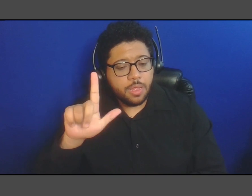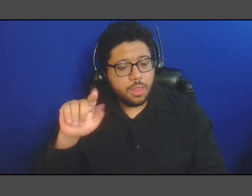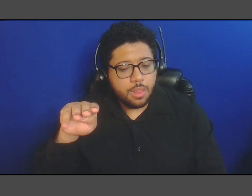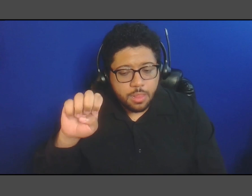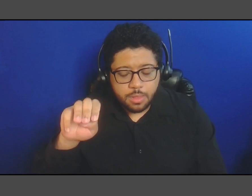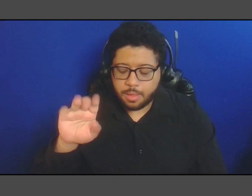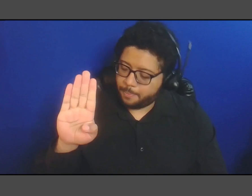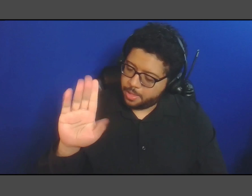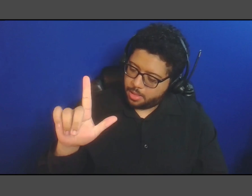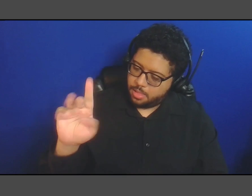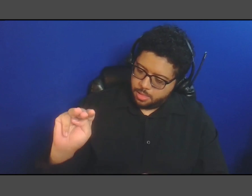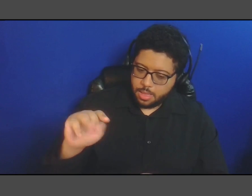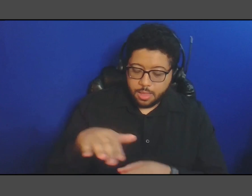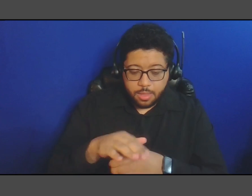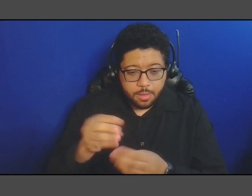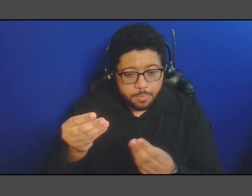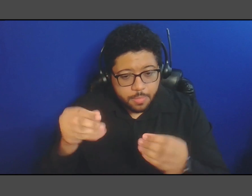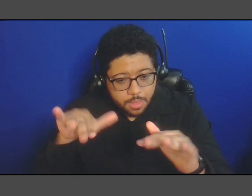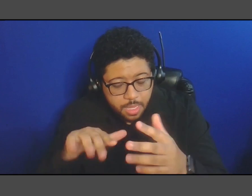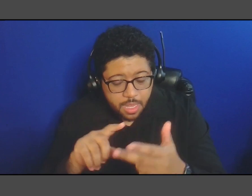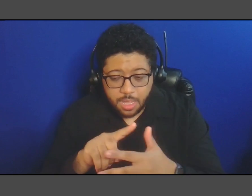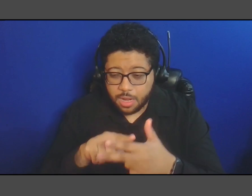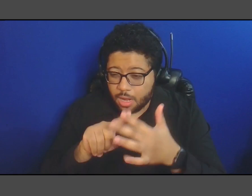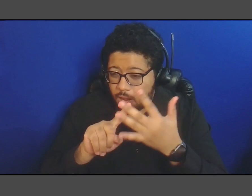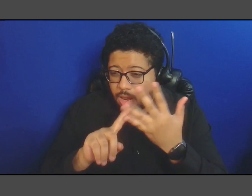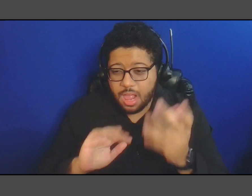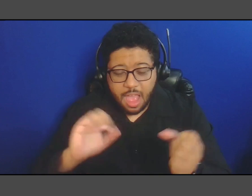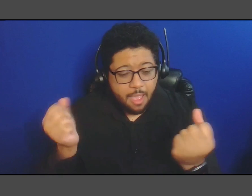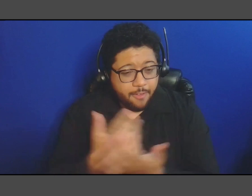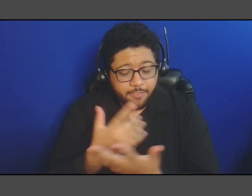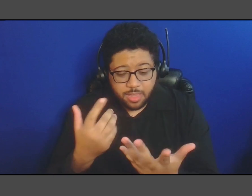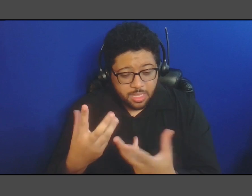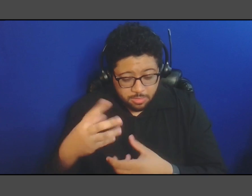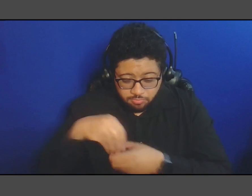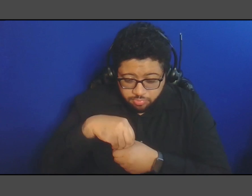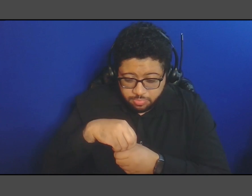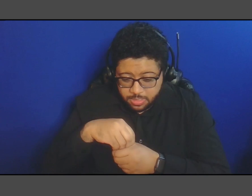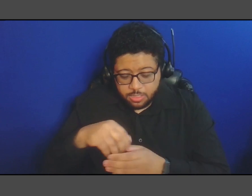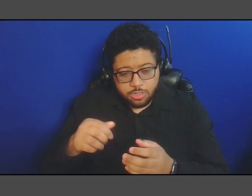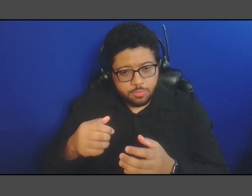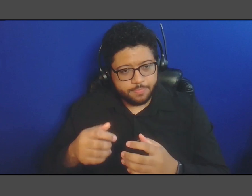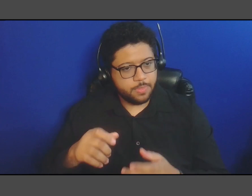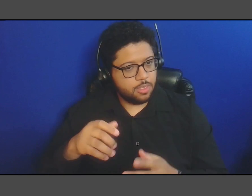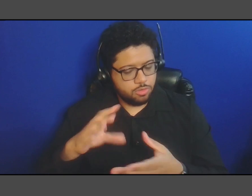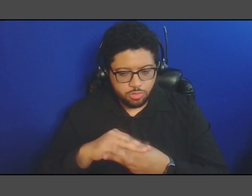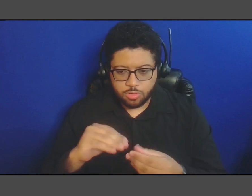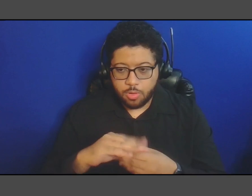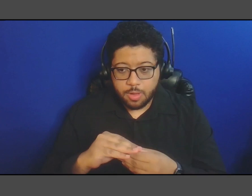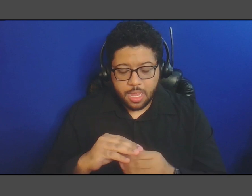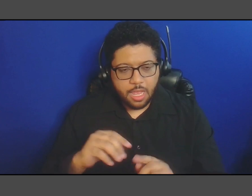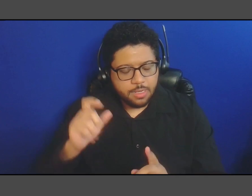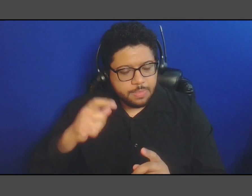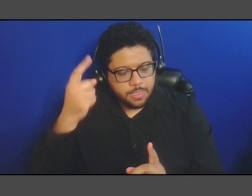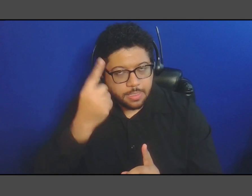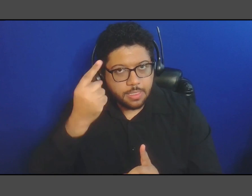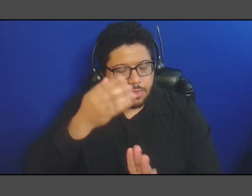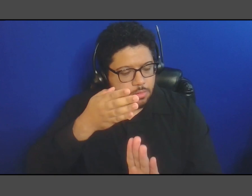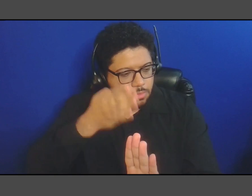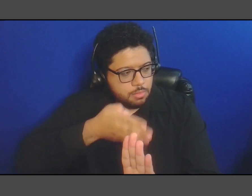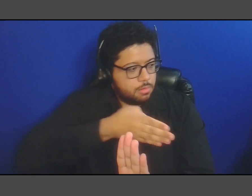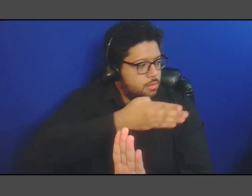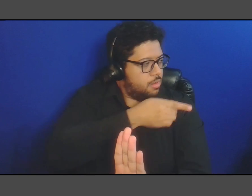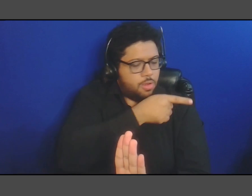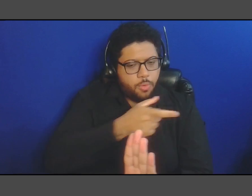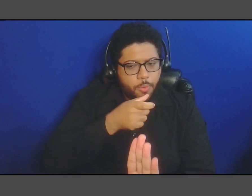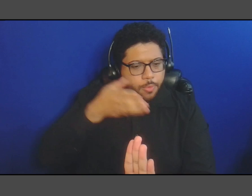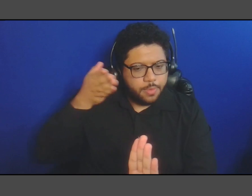deep story behind those things, and who lived there before, who lived there before this was a country, and how did they